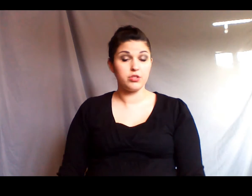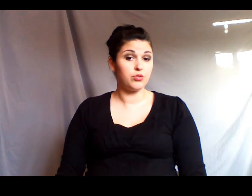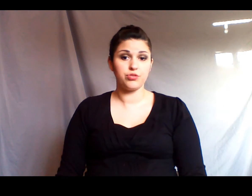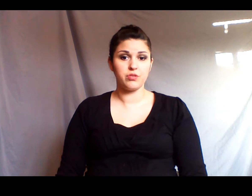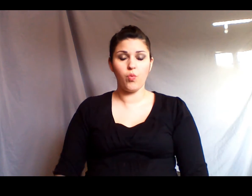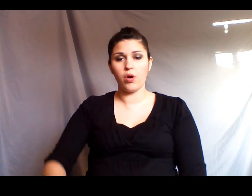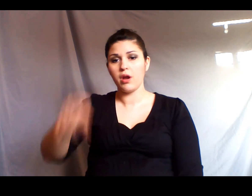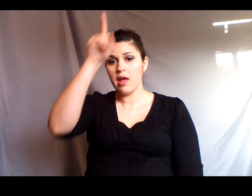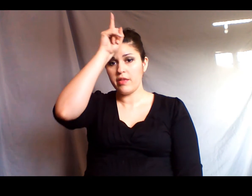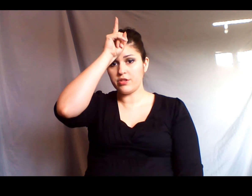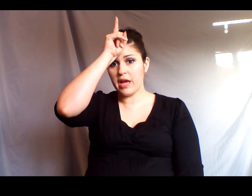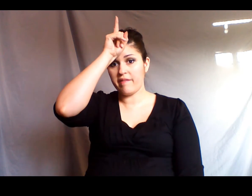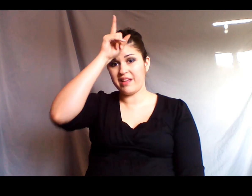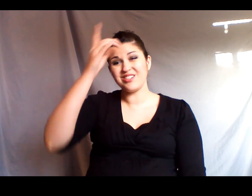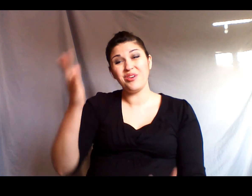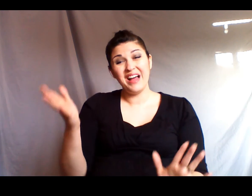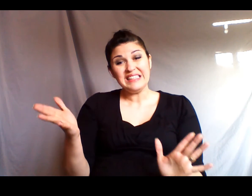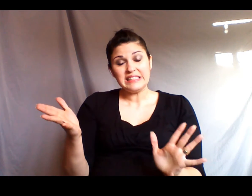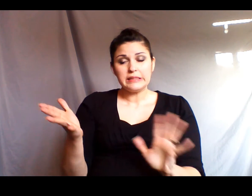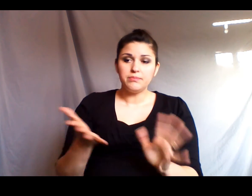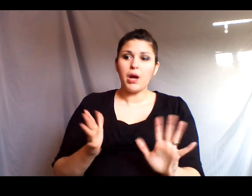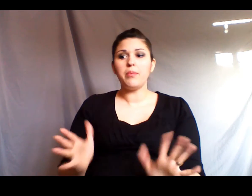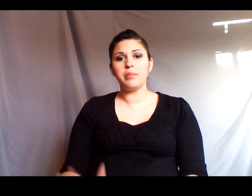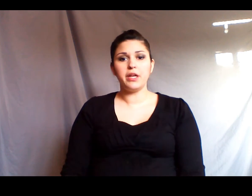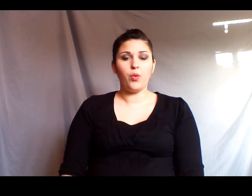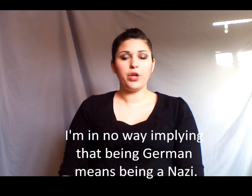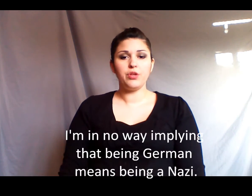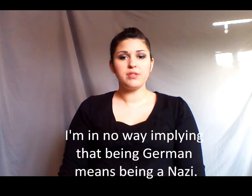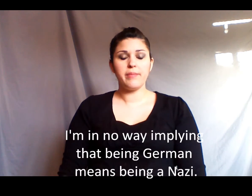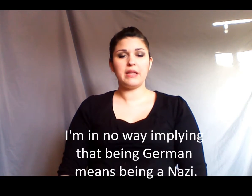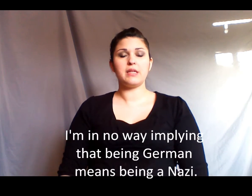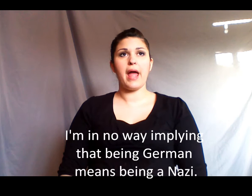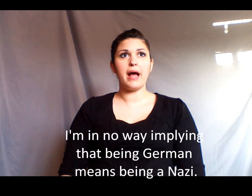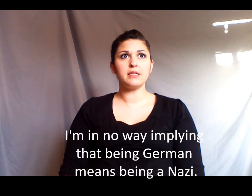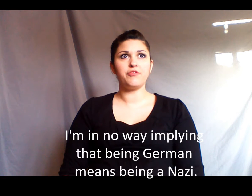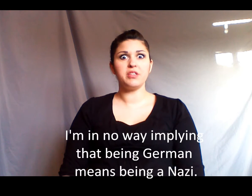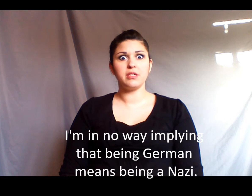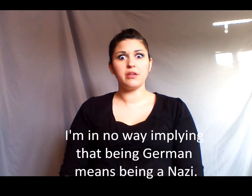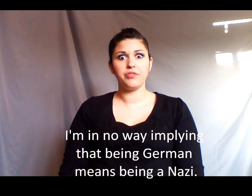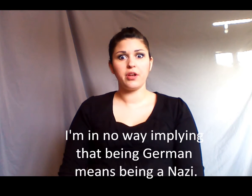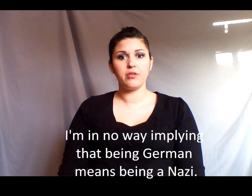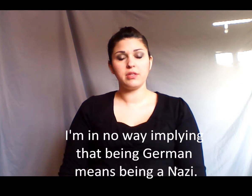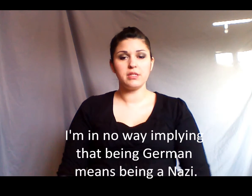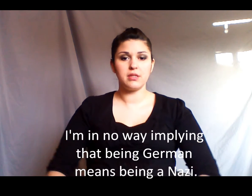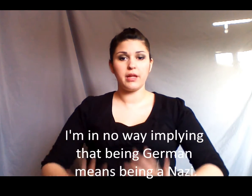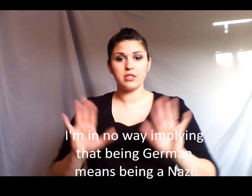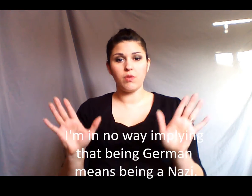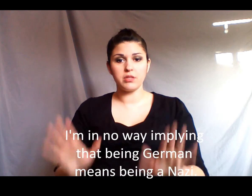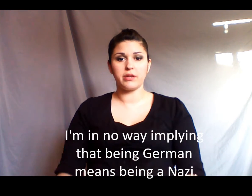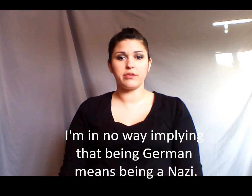Soldiers in war used to have that. So probably don't want to use it. I mean, it's not as offensive, you know, at least it's not like a swastika or